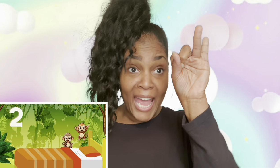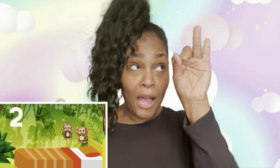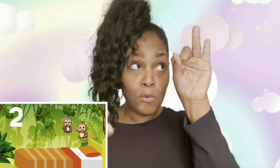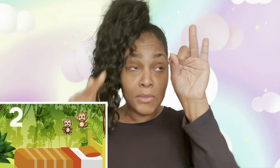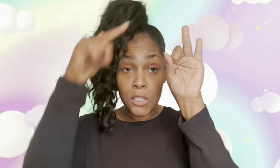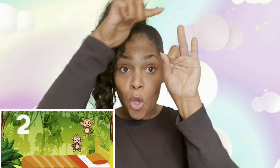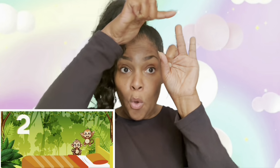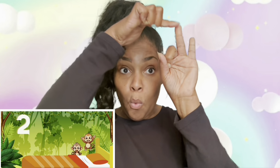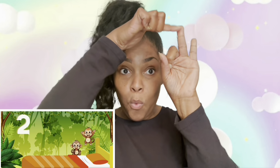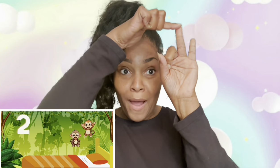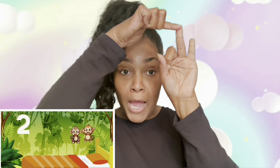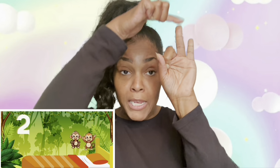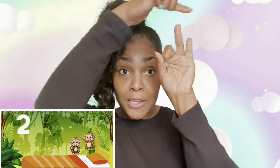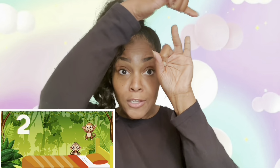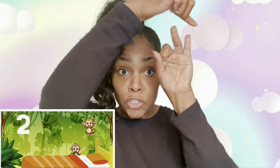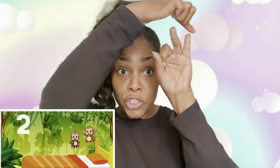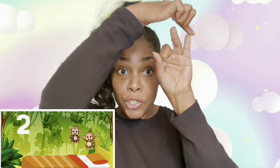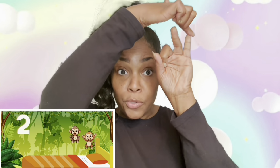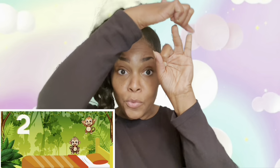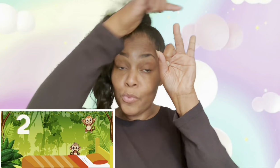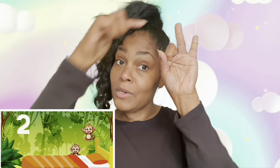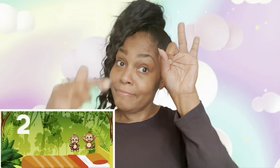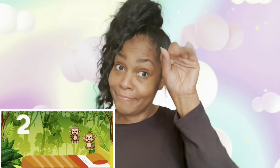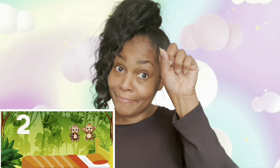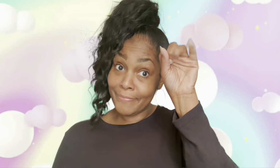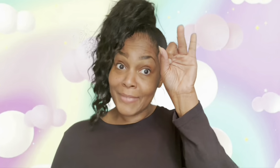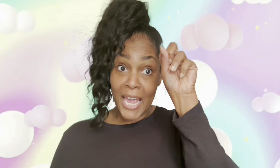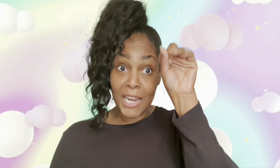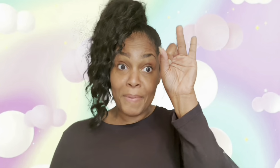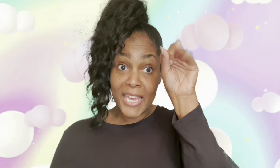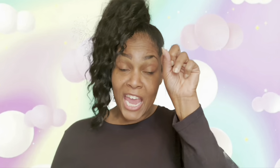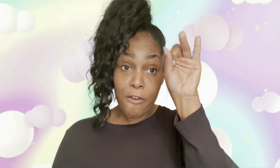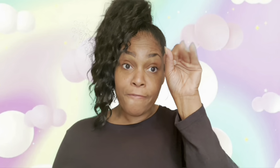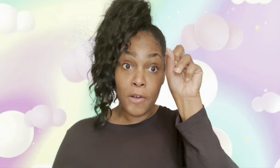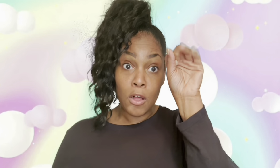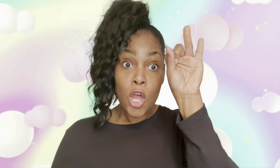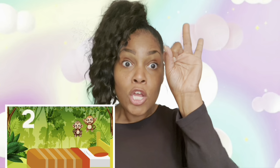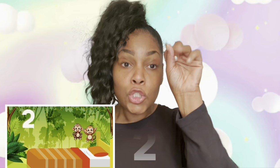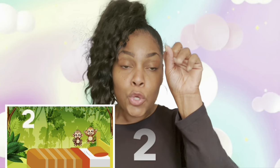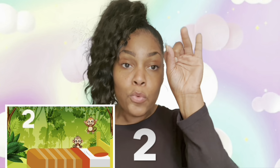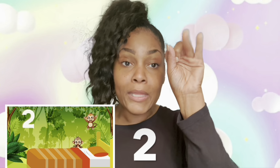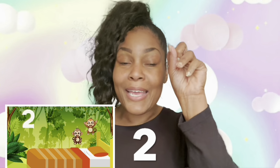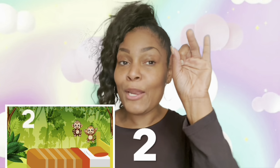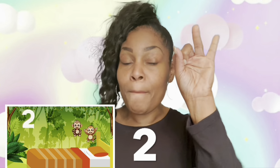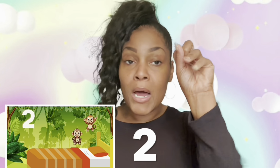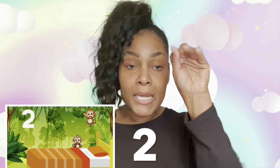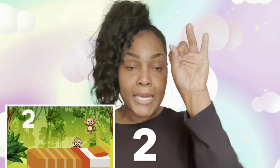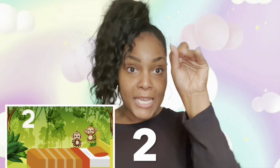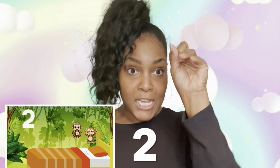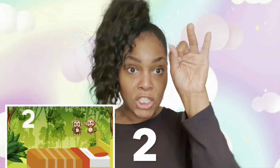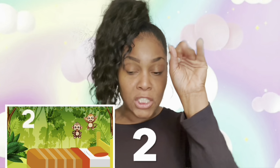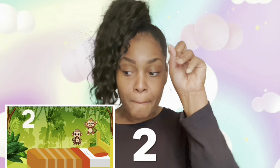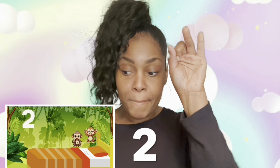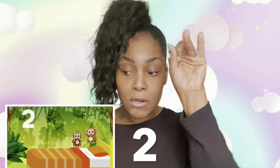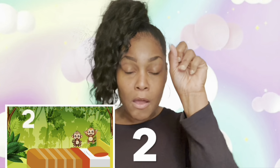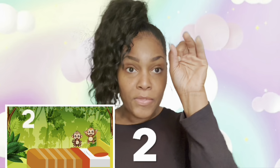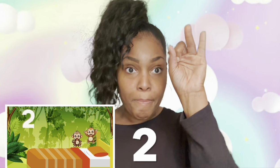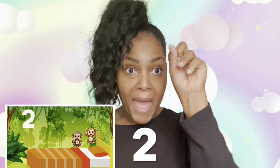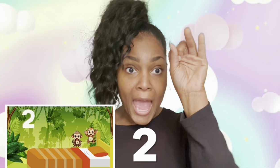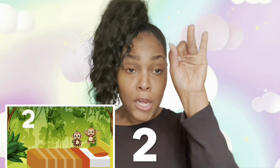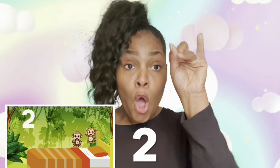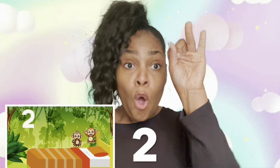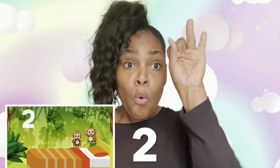Let's count. One, two. They gotta be careful. Two little monkeys jumping